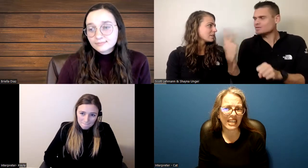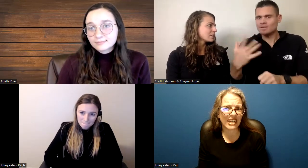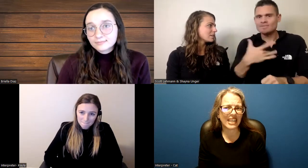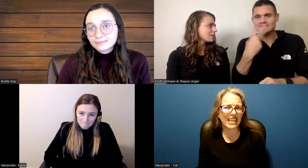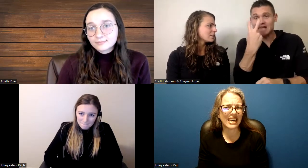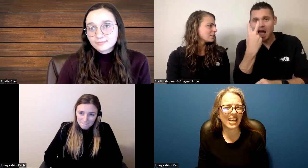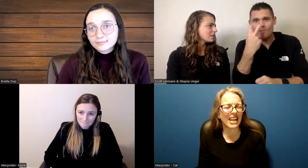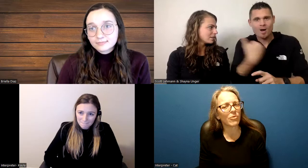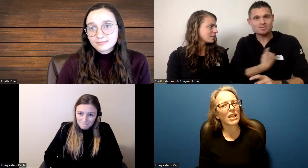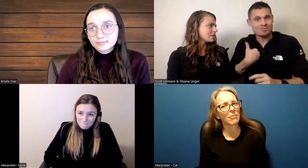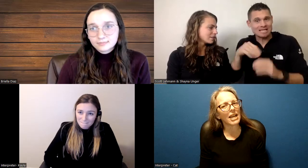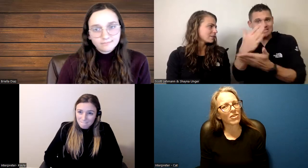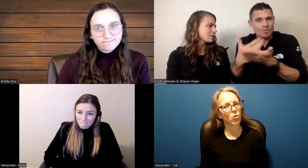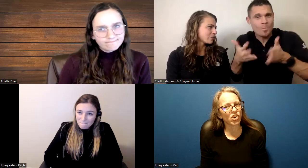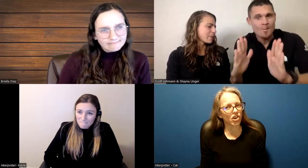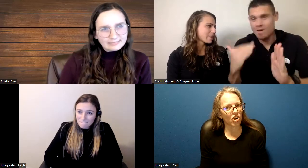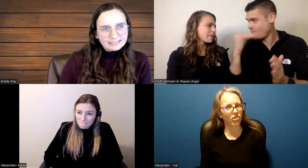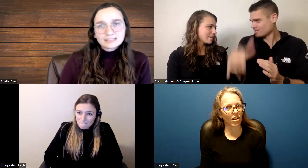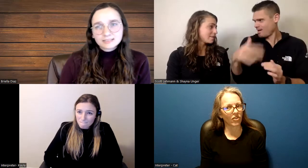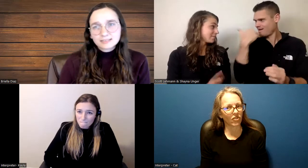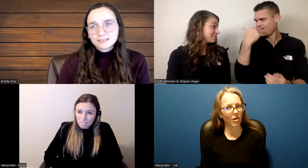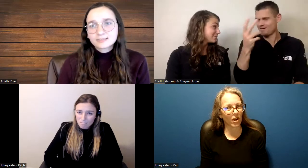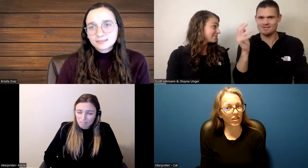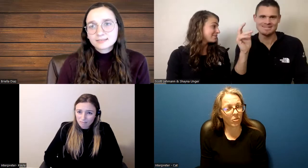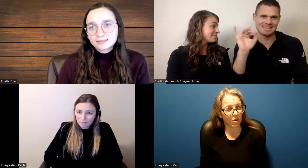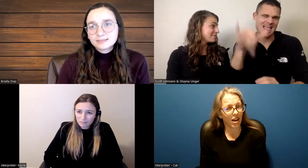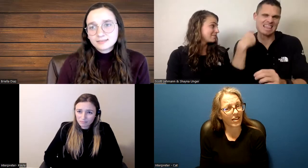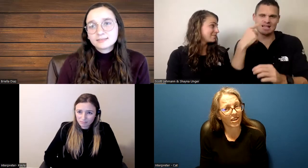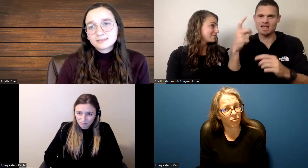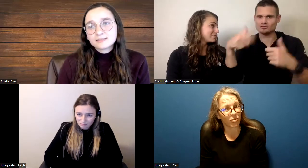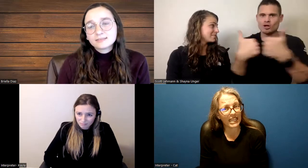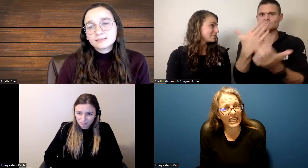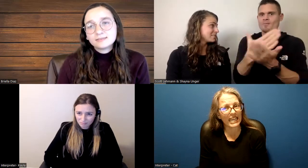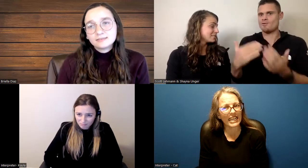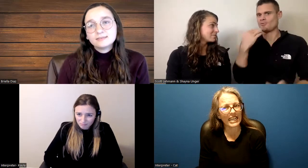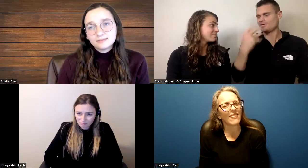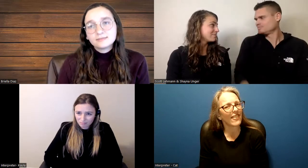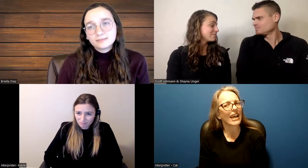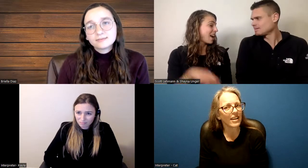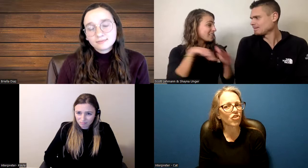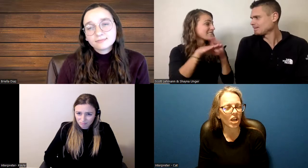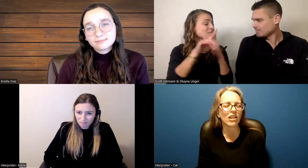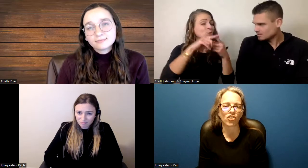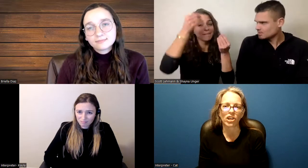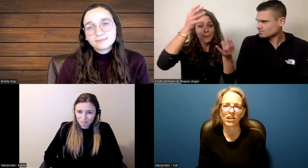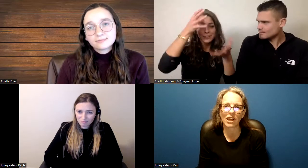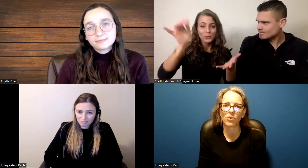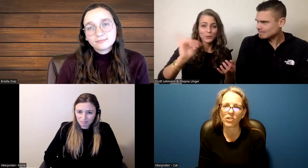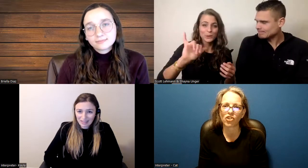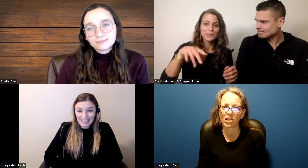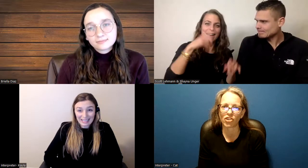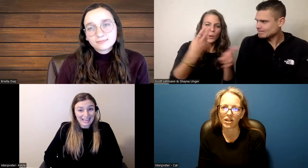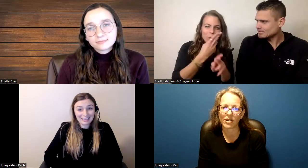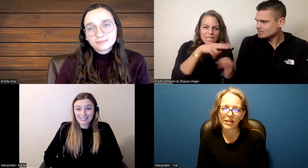And yeah, and it really made us question ourselves in some ways, to be honest. It really did. And that is challenging. That